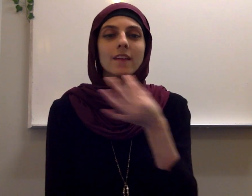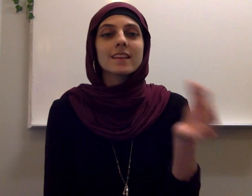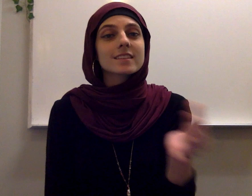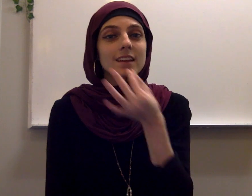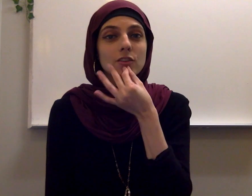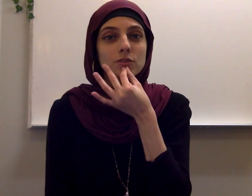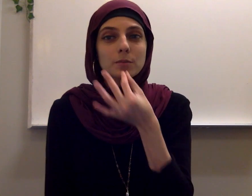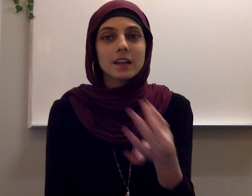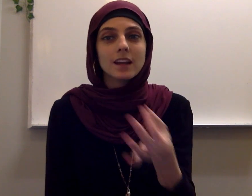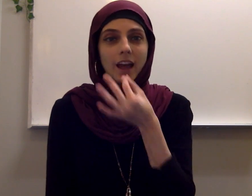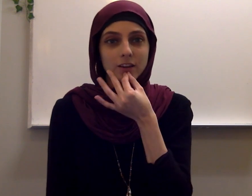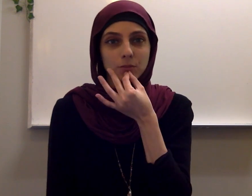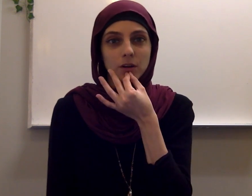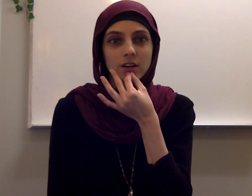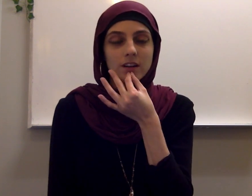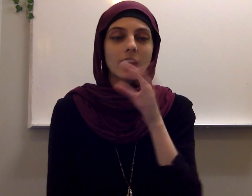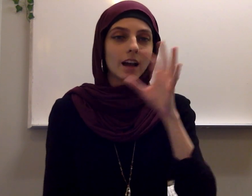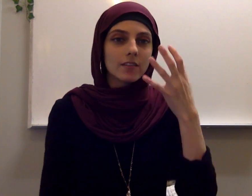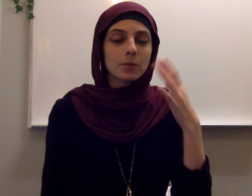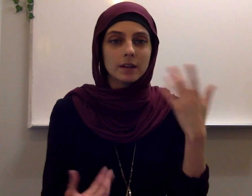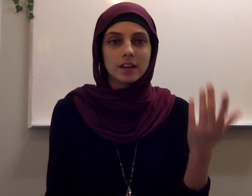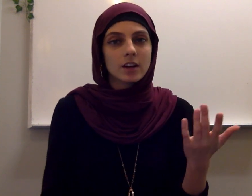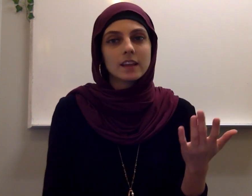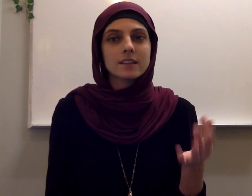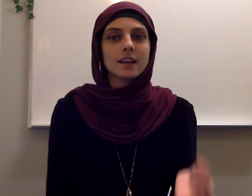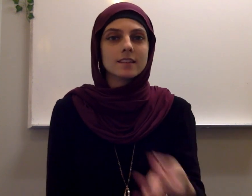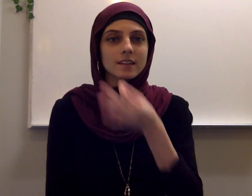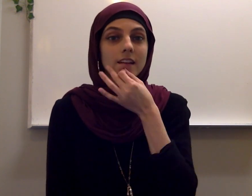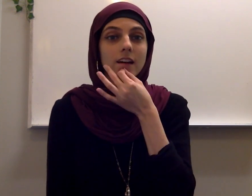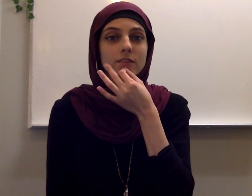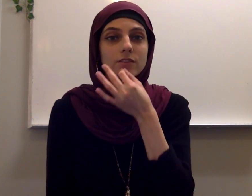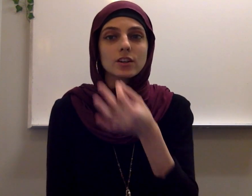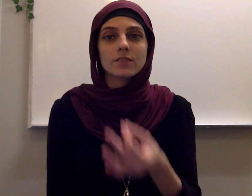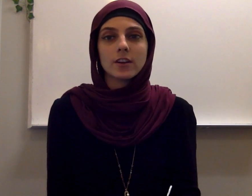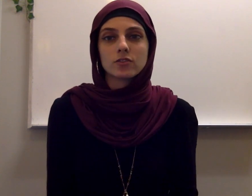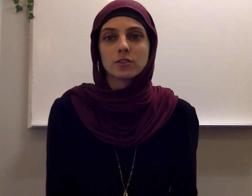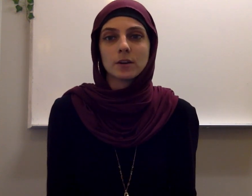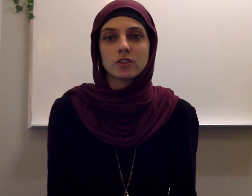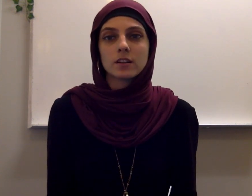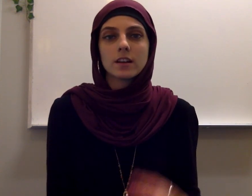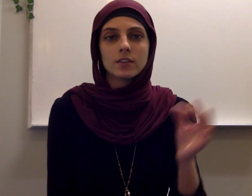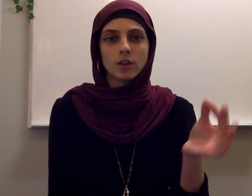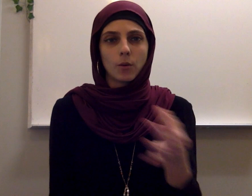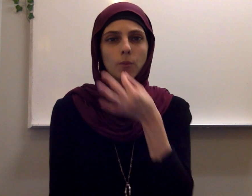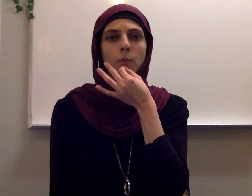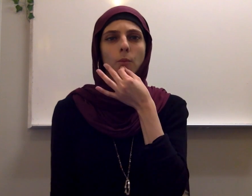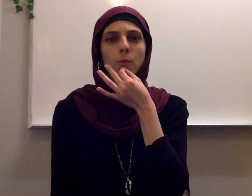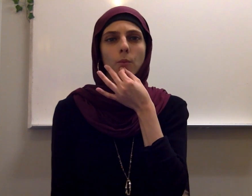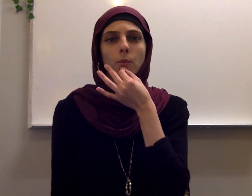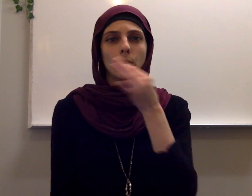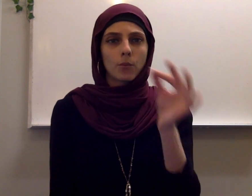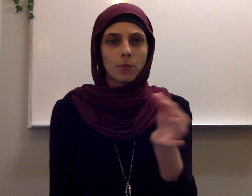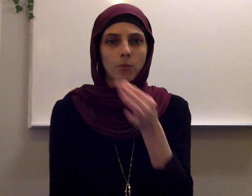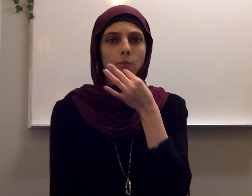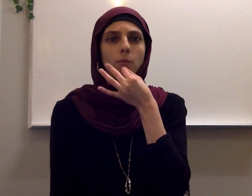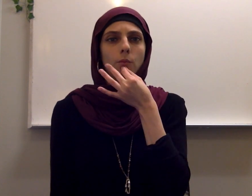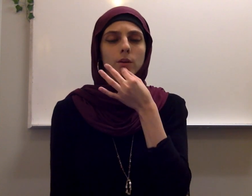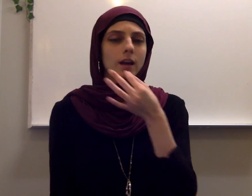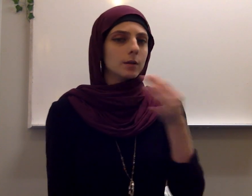This can also mean expert, kind of depending on the intensity of your facial expression. So when you kind of move